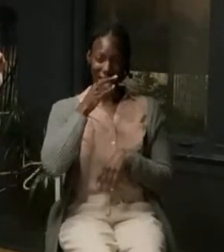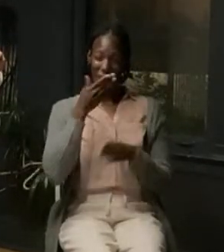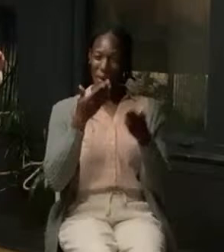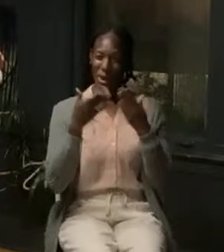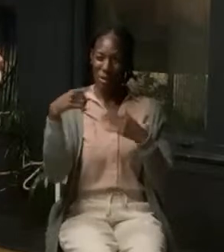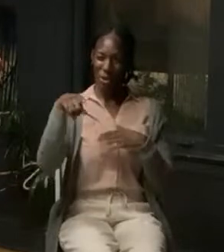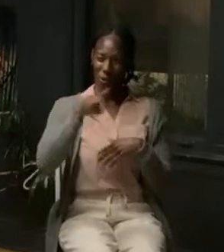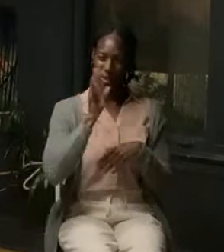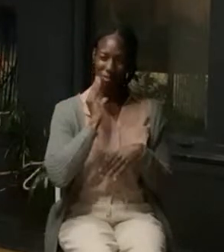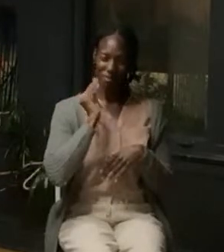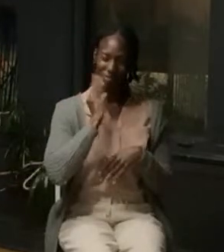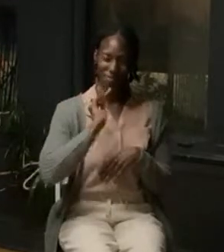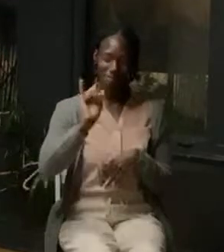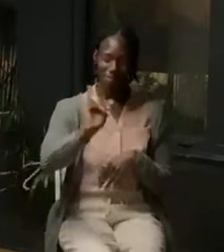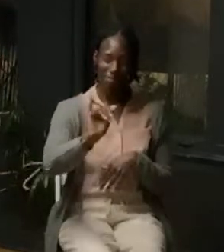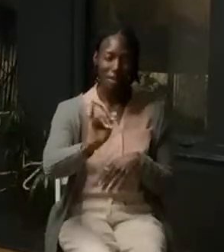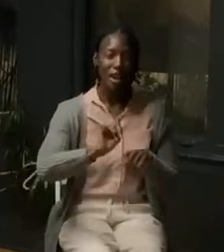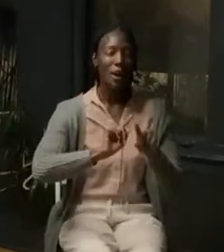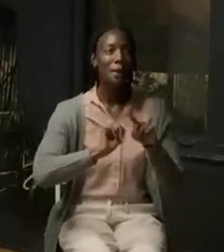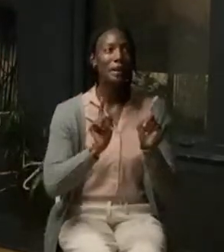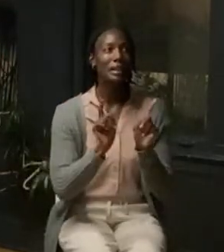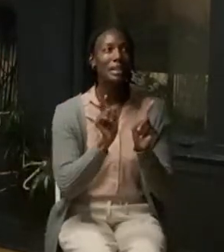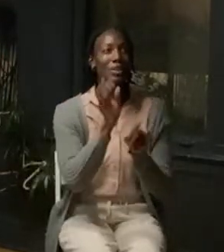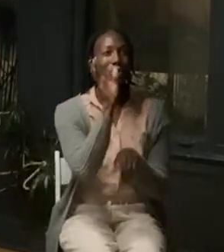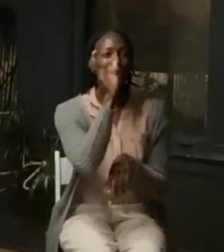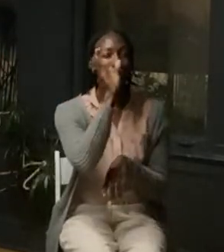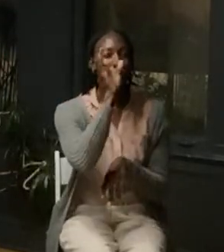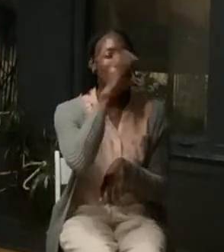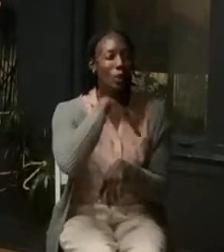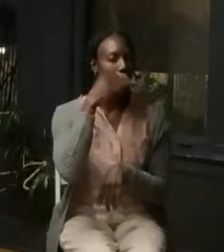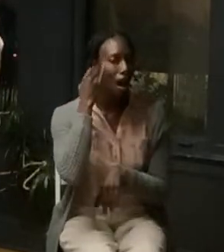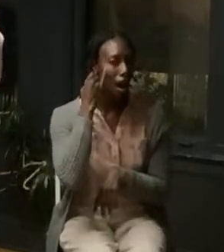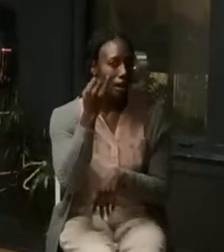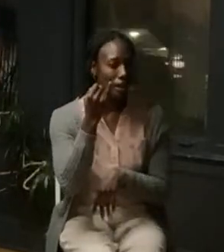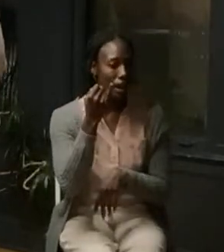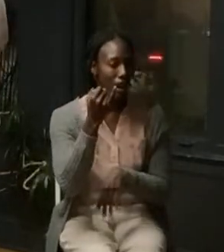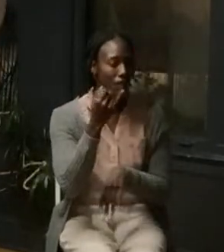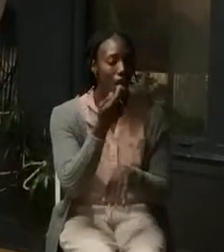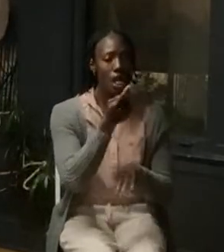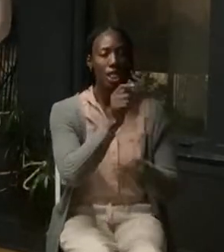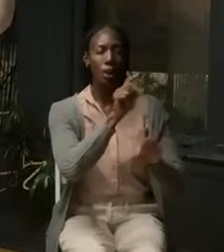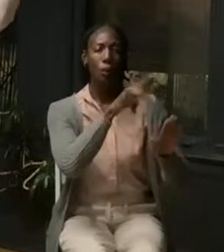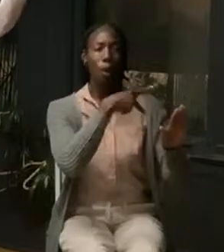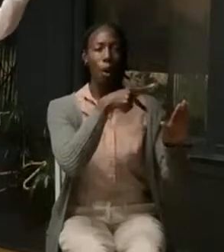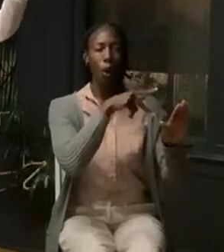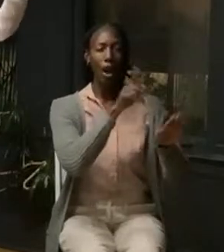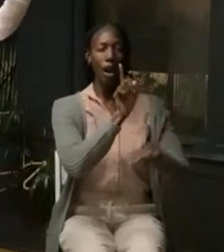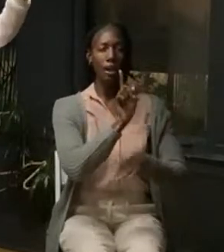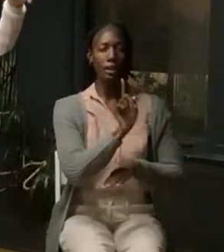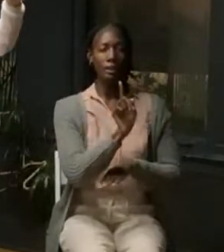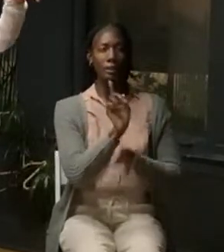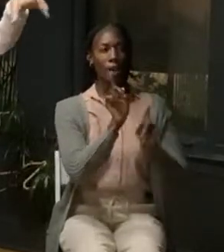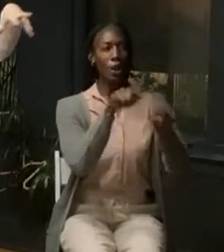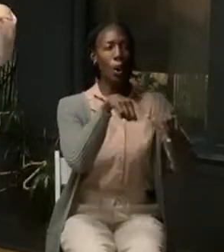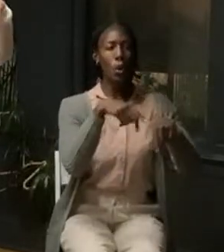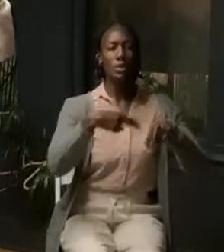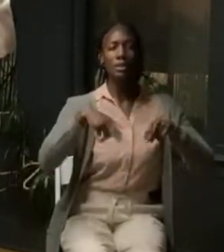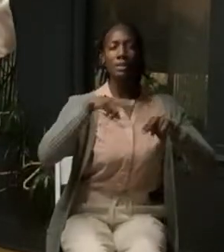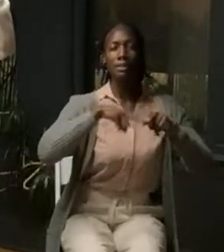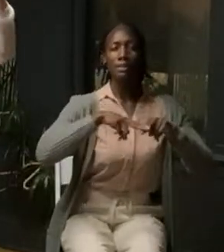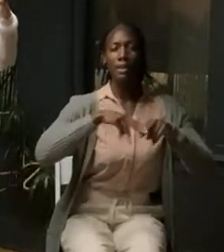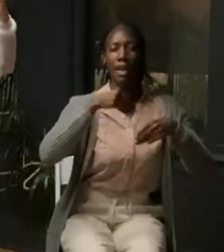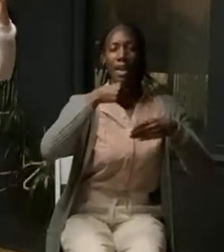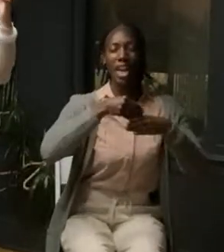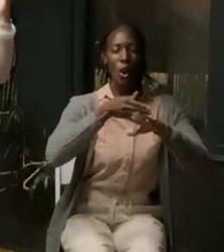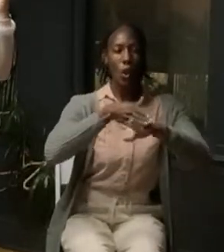of, there was this weird notion of like the poet as somebody who goes and, you know, sits in a cabin in the woods, and it's